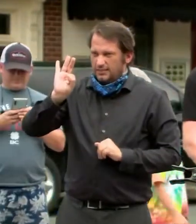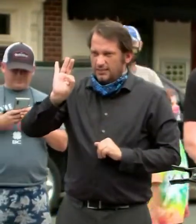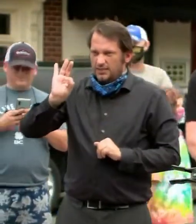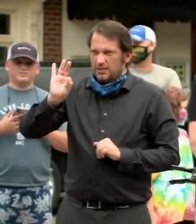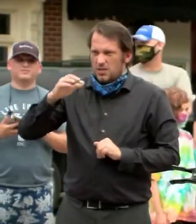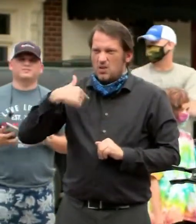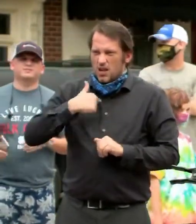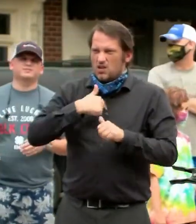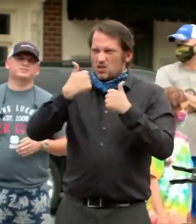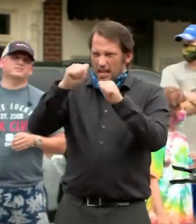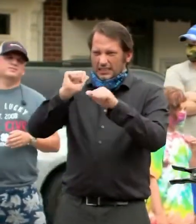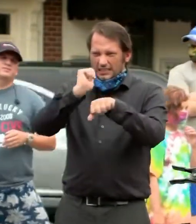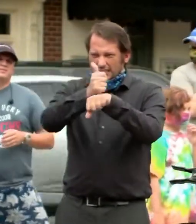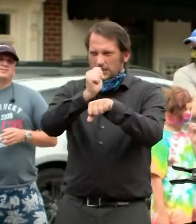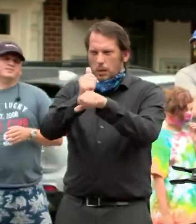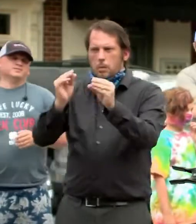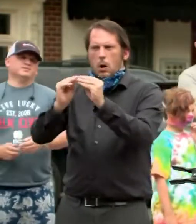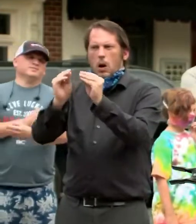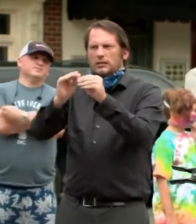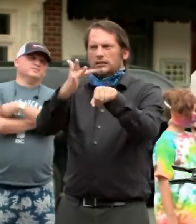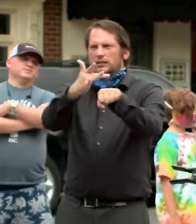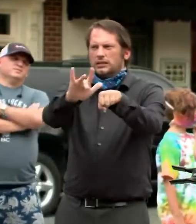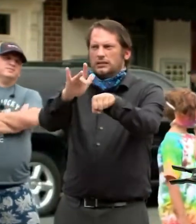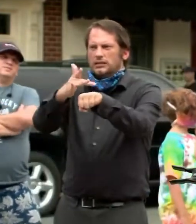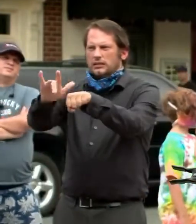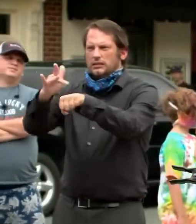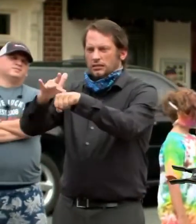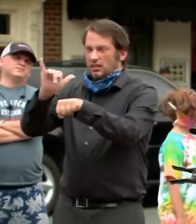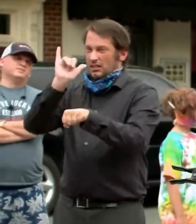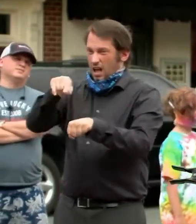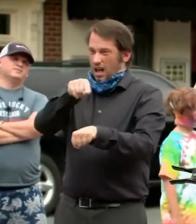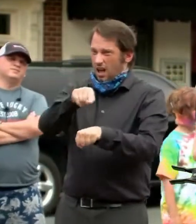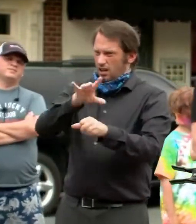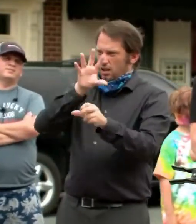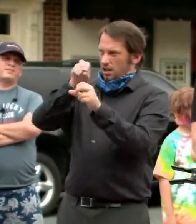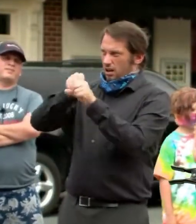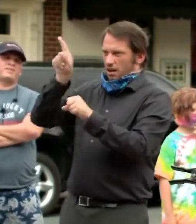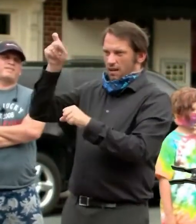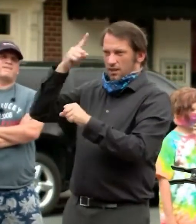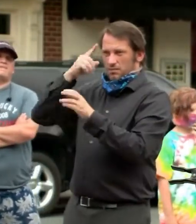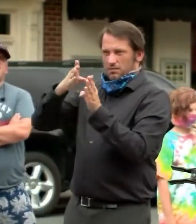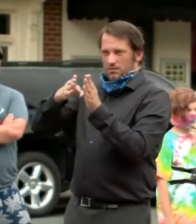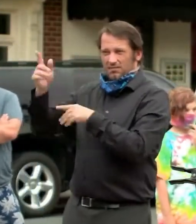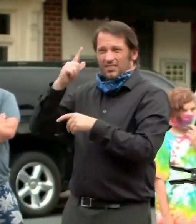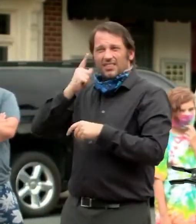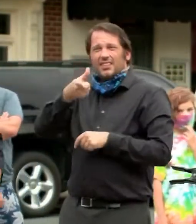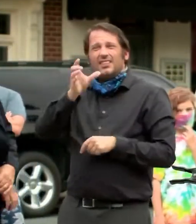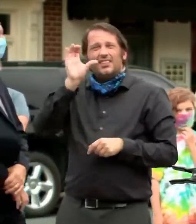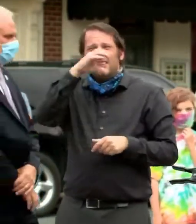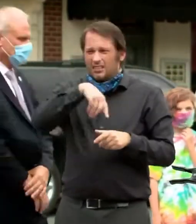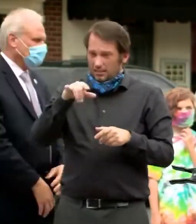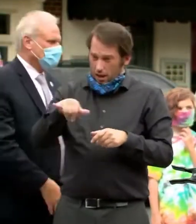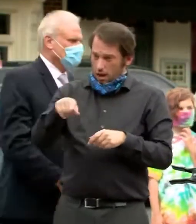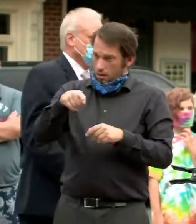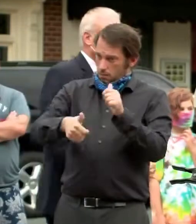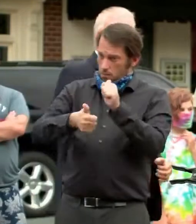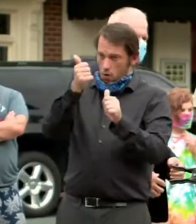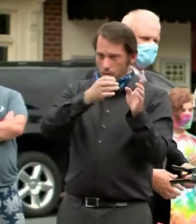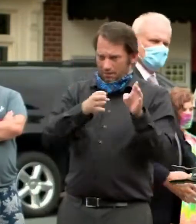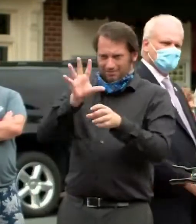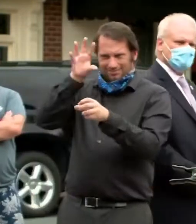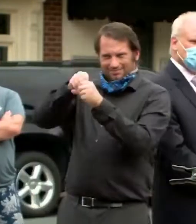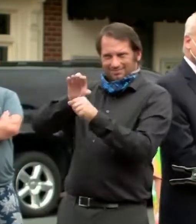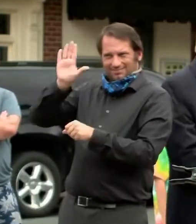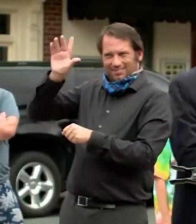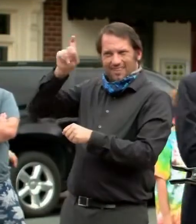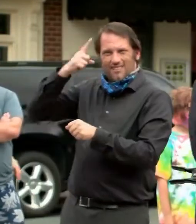available, which was part of the governor's plan. You guys are funny, because most of this is part of the governor's plan. So I